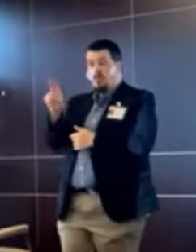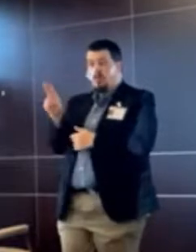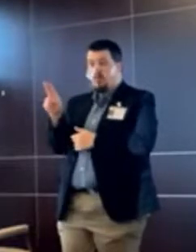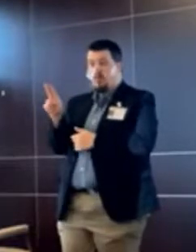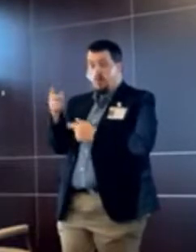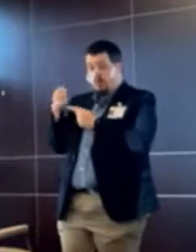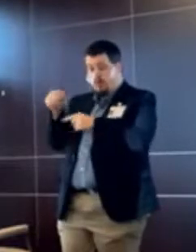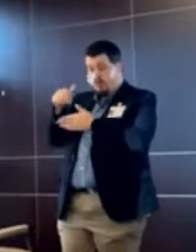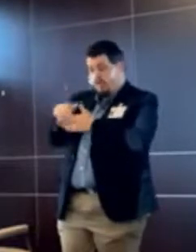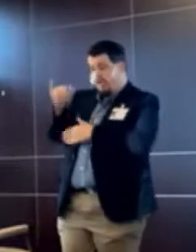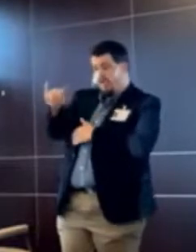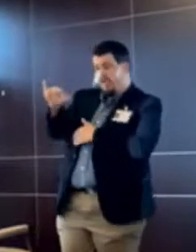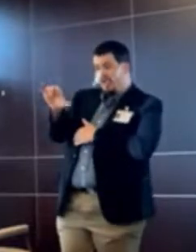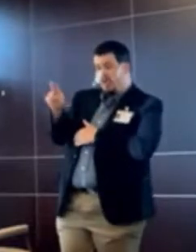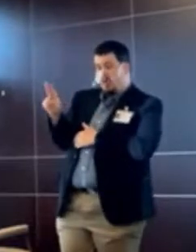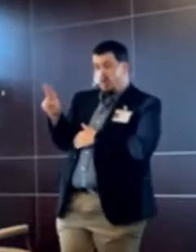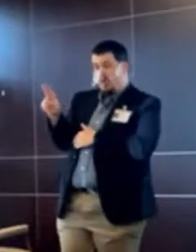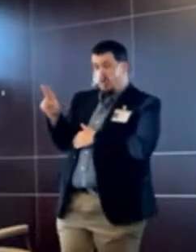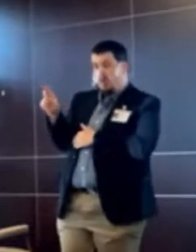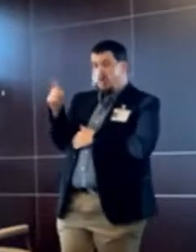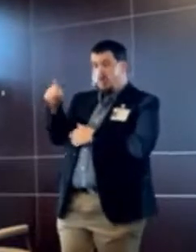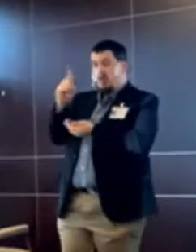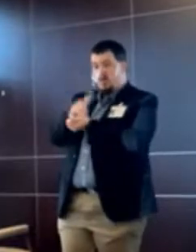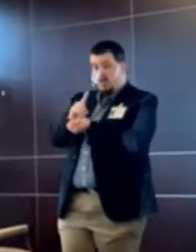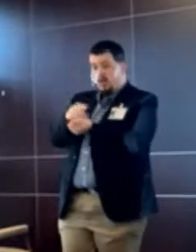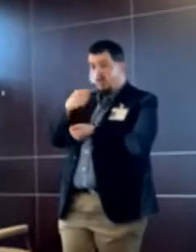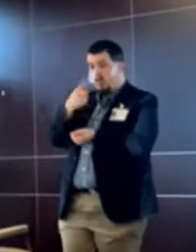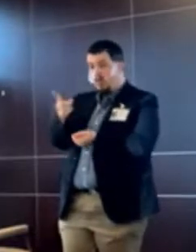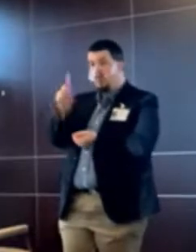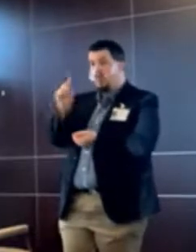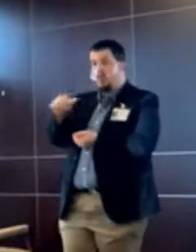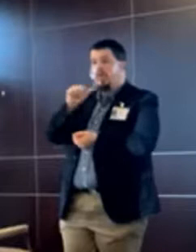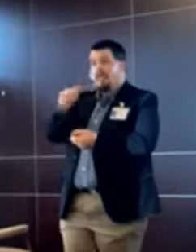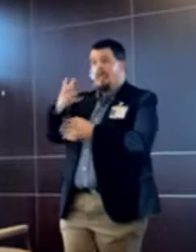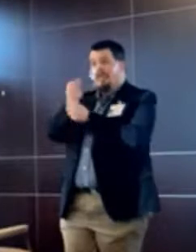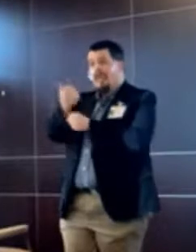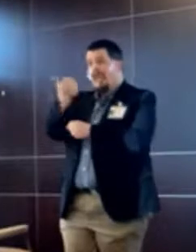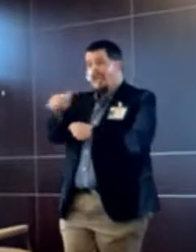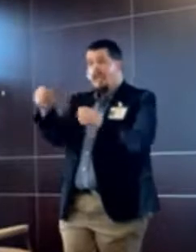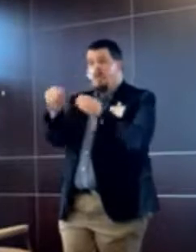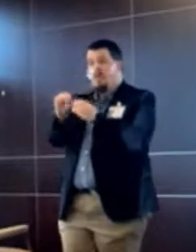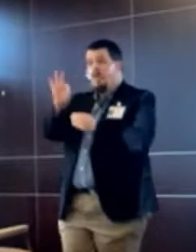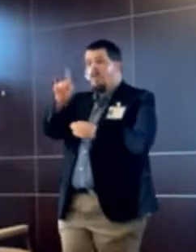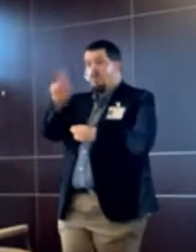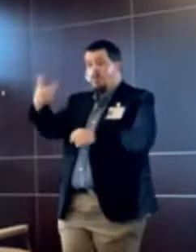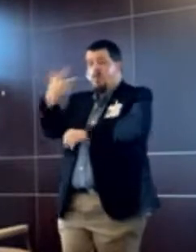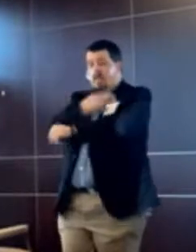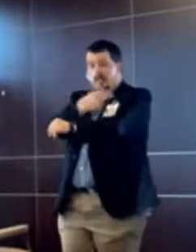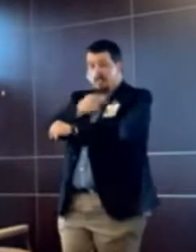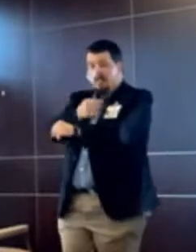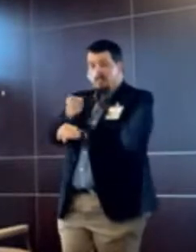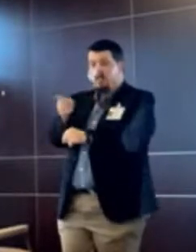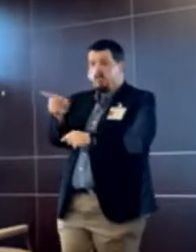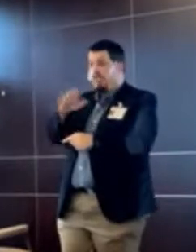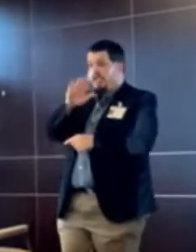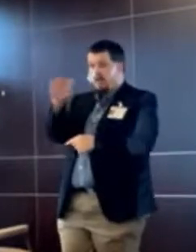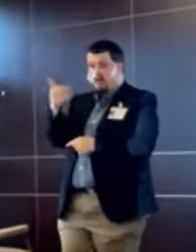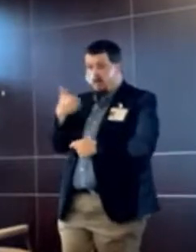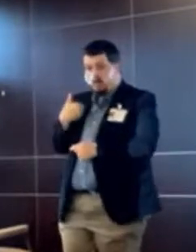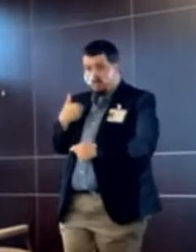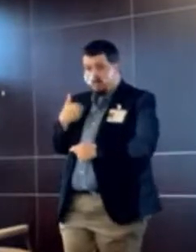And while he was in the ICU, those physicians instructed him to never receive another flu vaccine, which to the best of my knowledge, he never has.